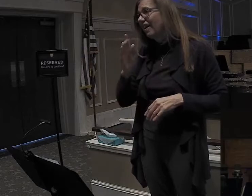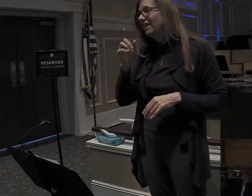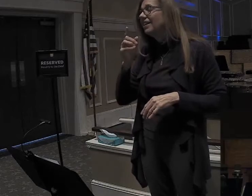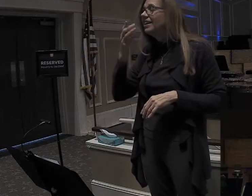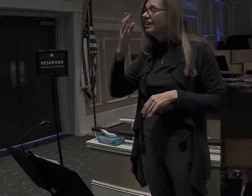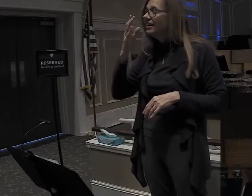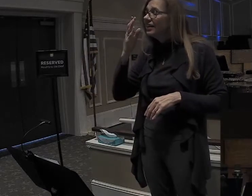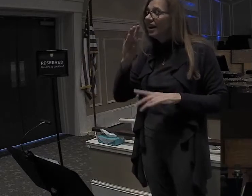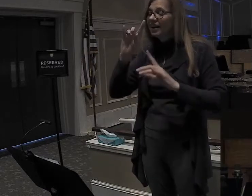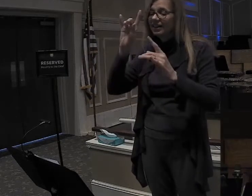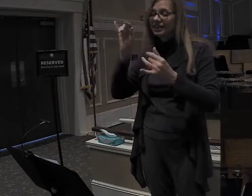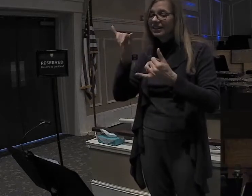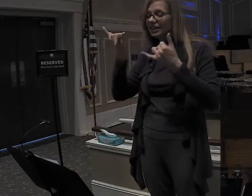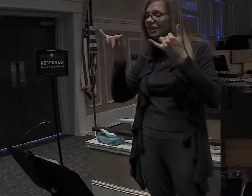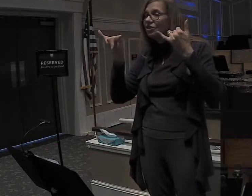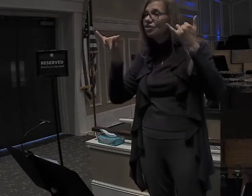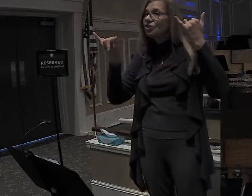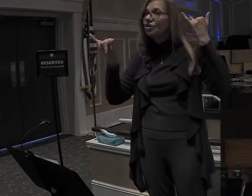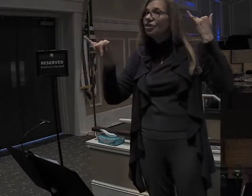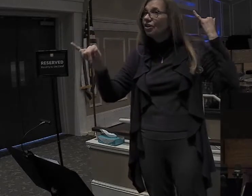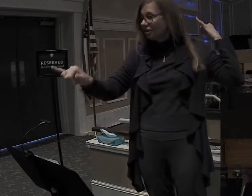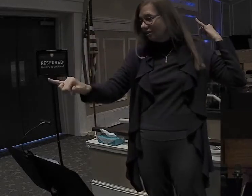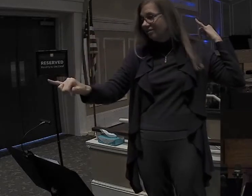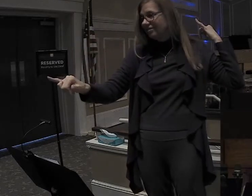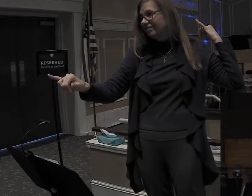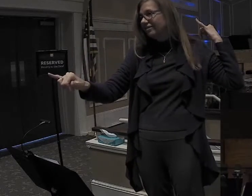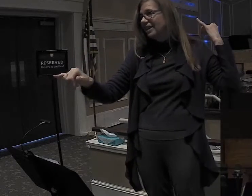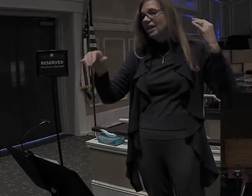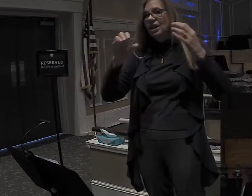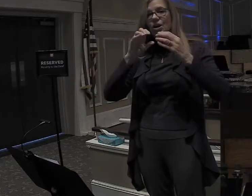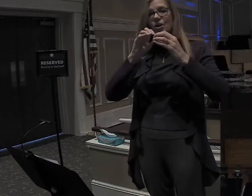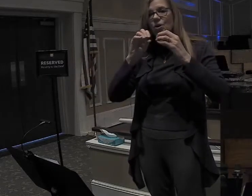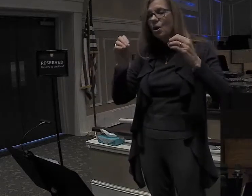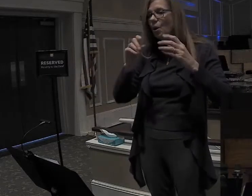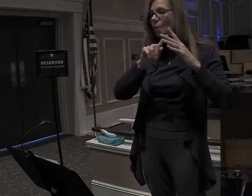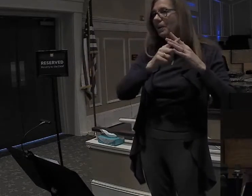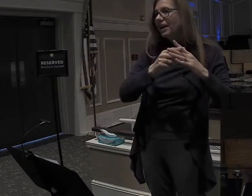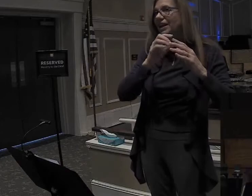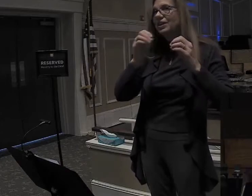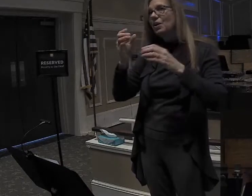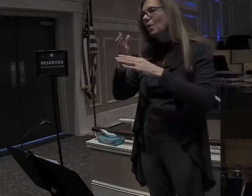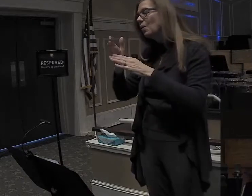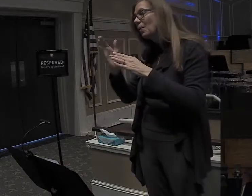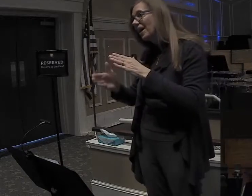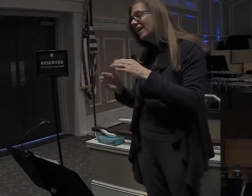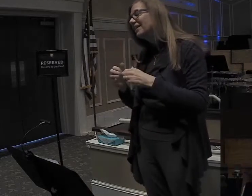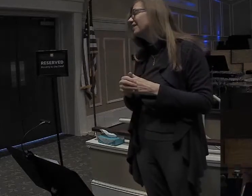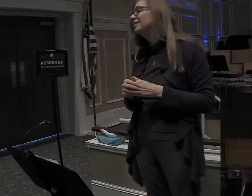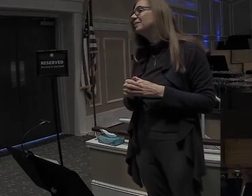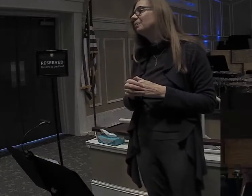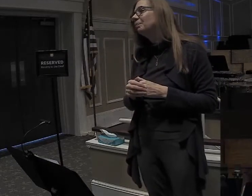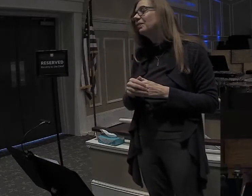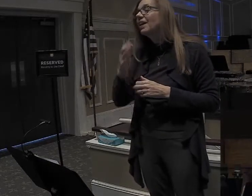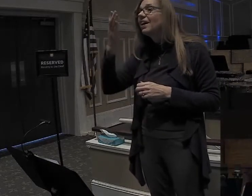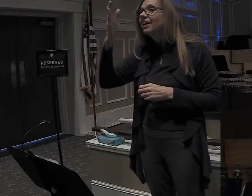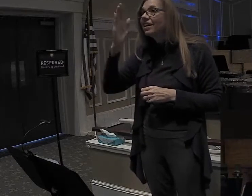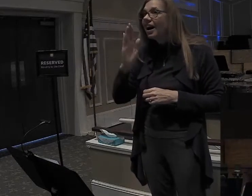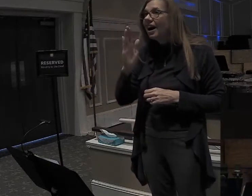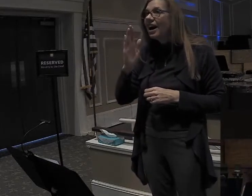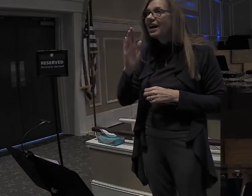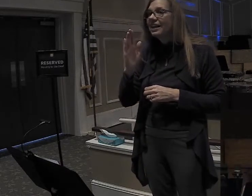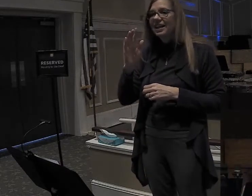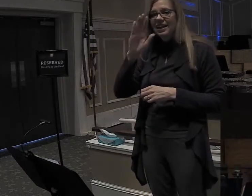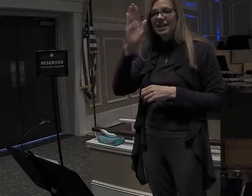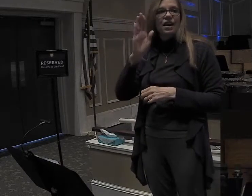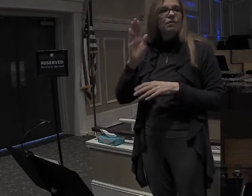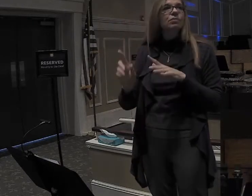eternal. It means forever. No beginning and no end. Don't you love this? The fact of the matter is, God never